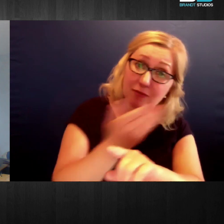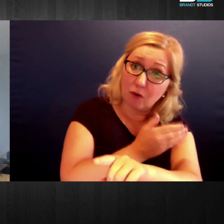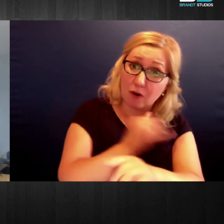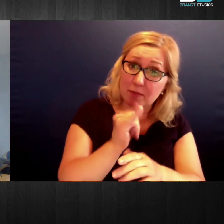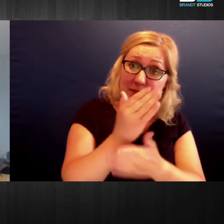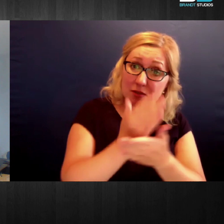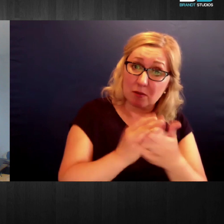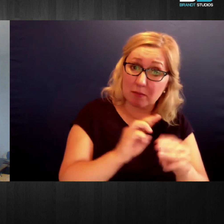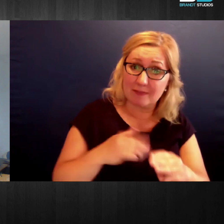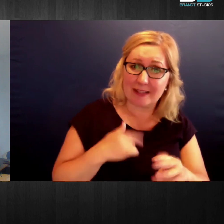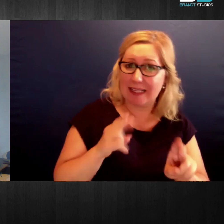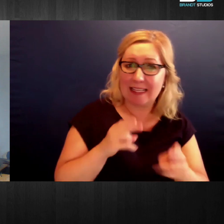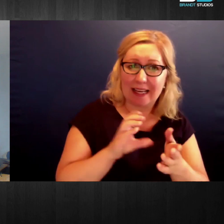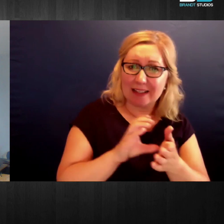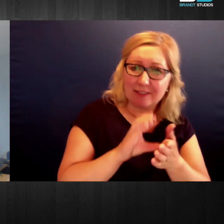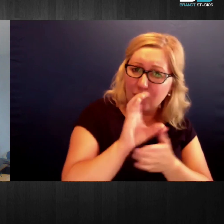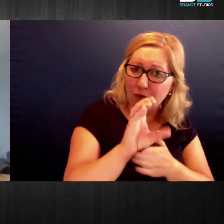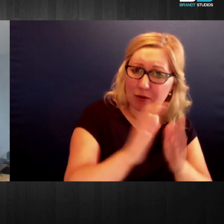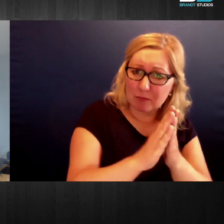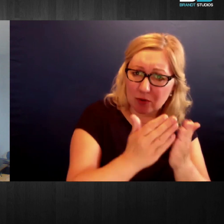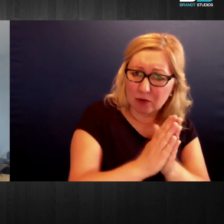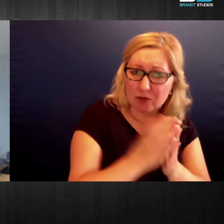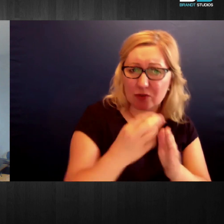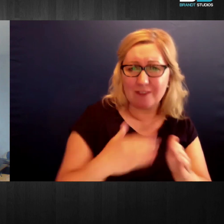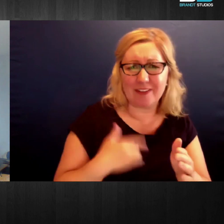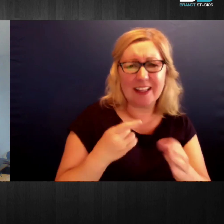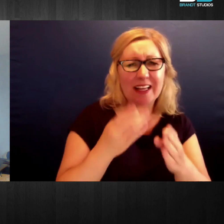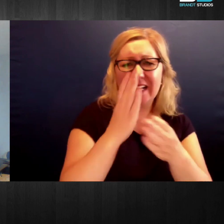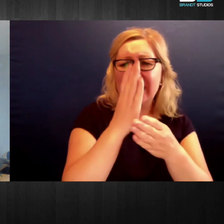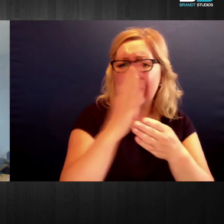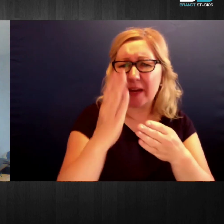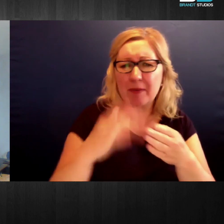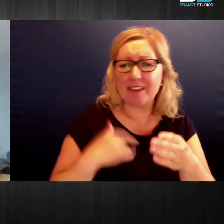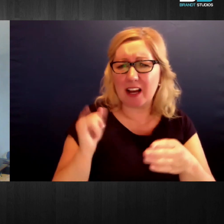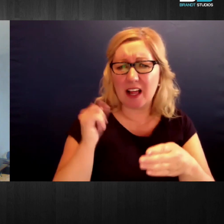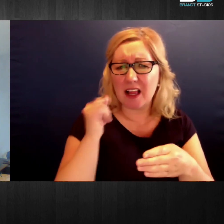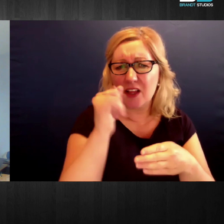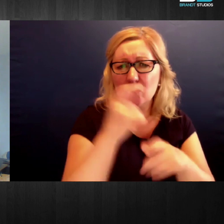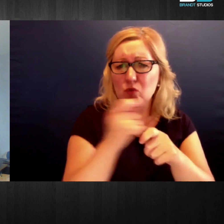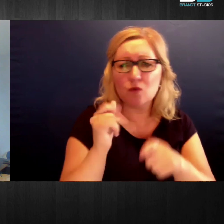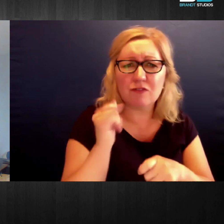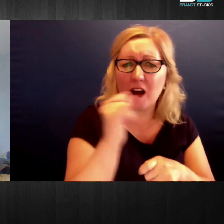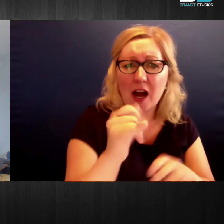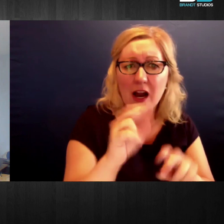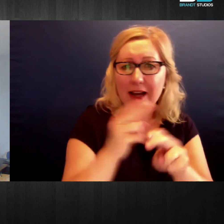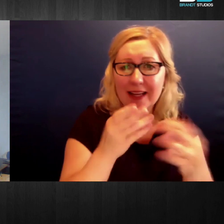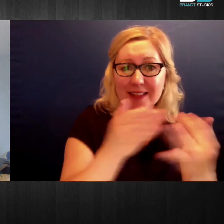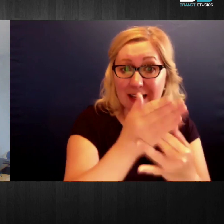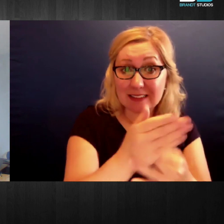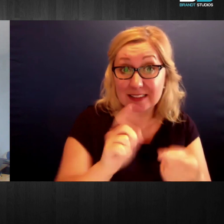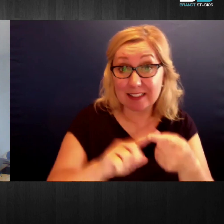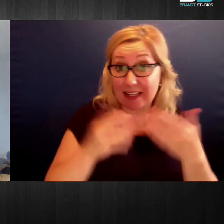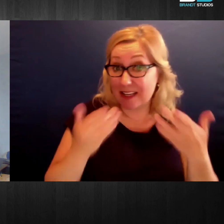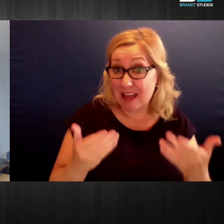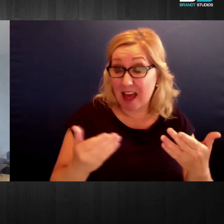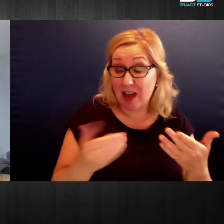they were too far away from libraries. And now that we are in the midst of a pandemic, these services are closed anyways. However, the most